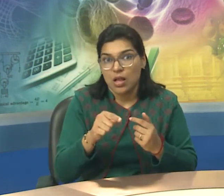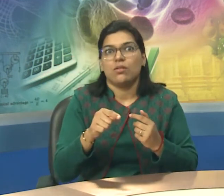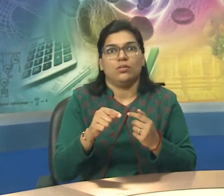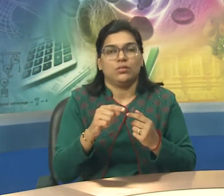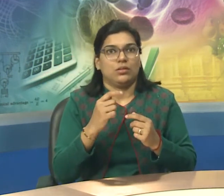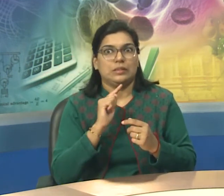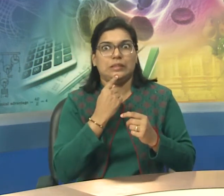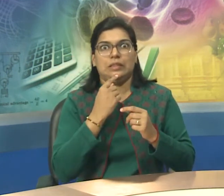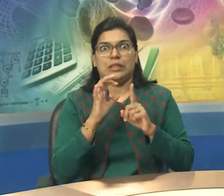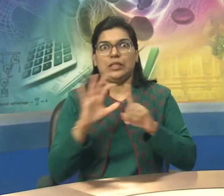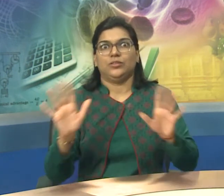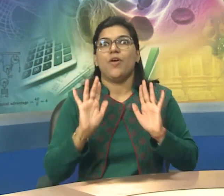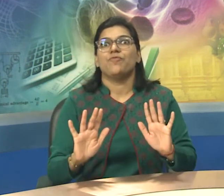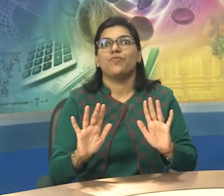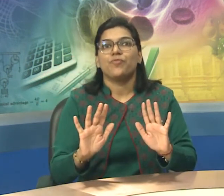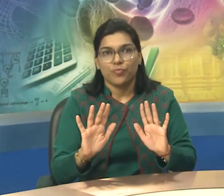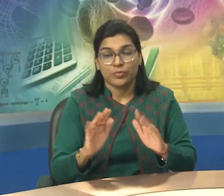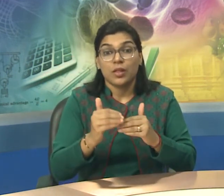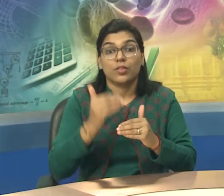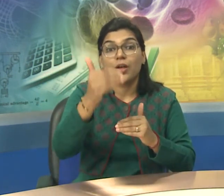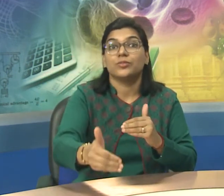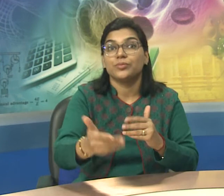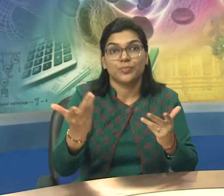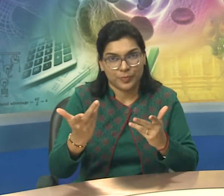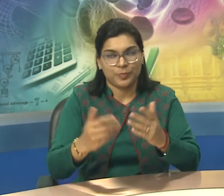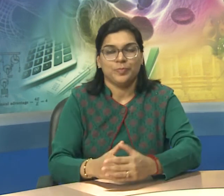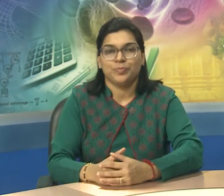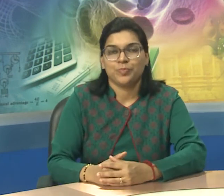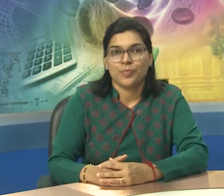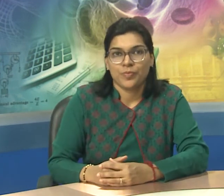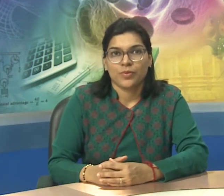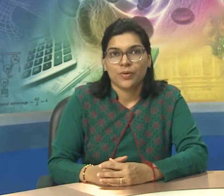which has changed due to the market rules.